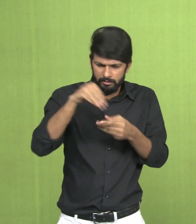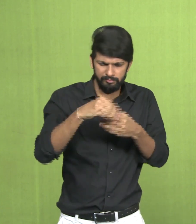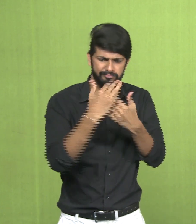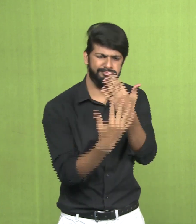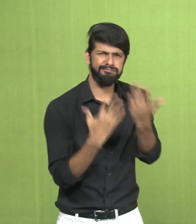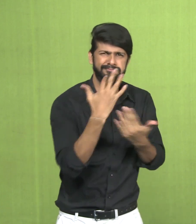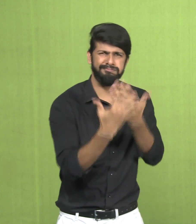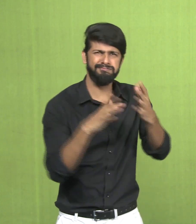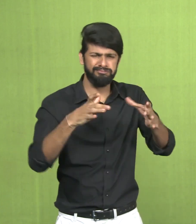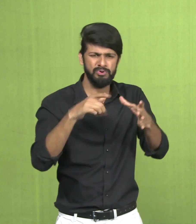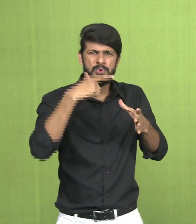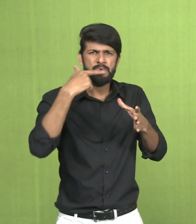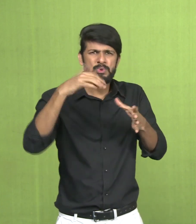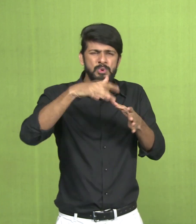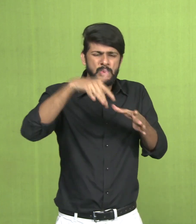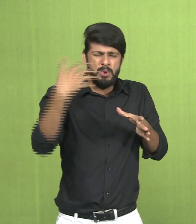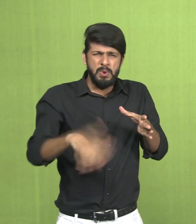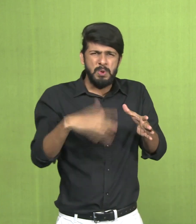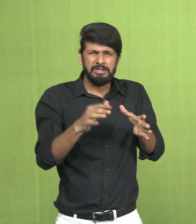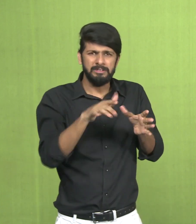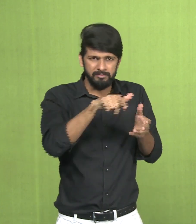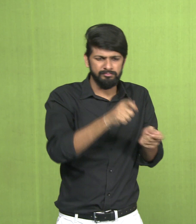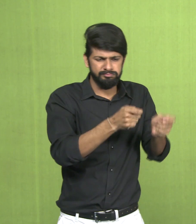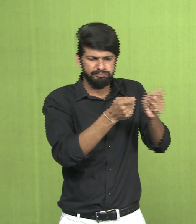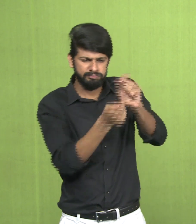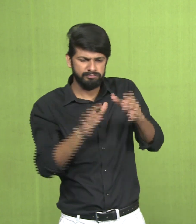using the lost wax process.